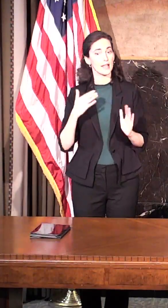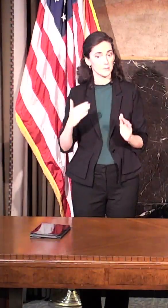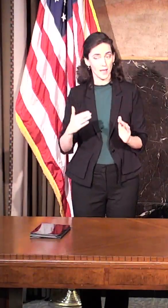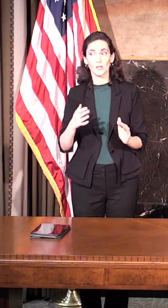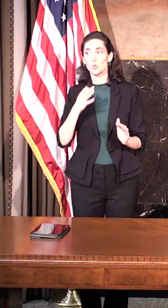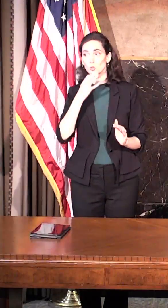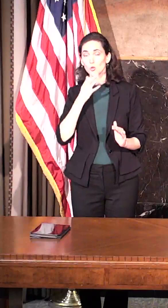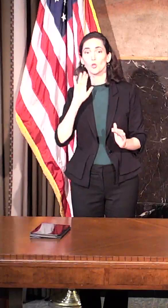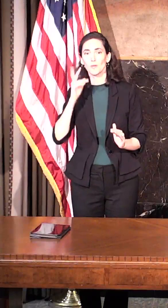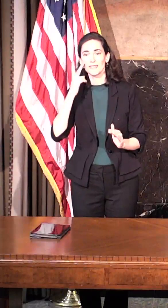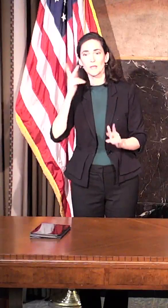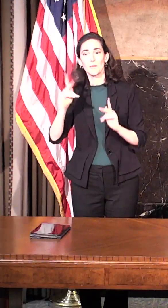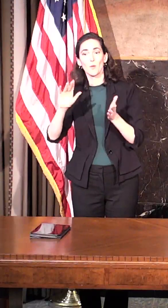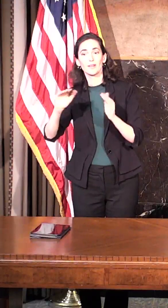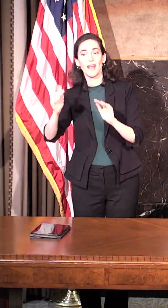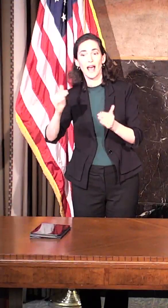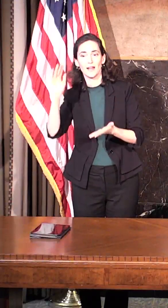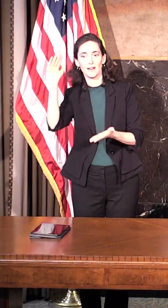deaths.